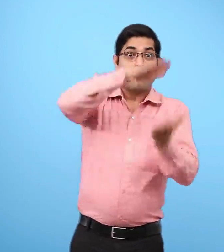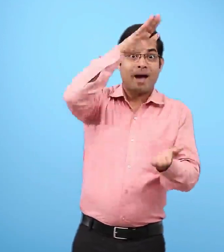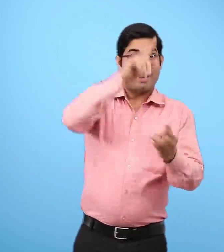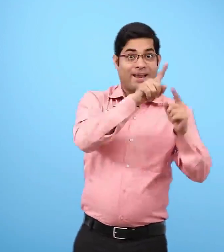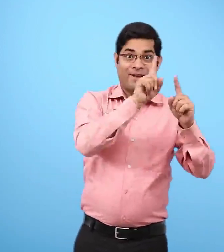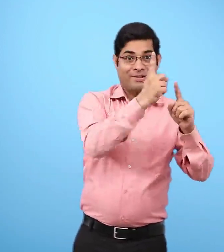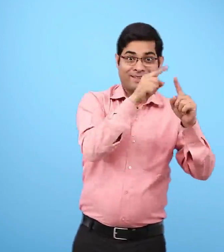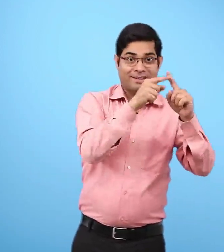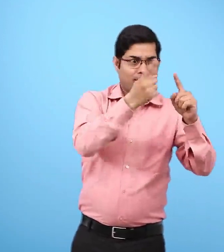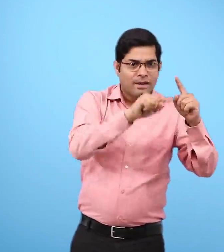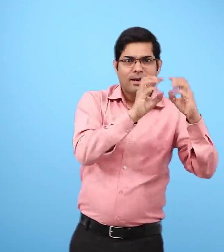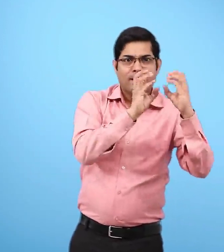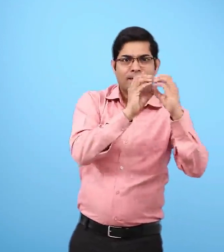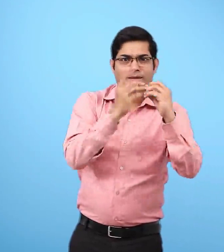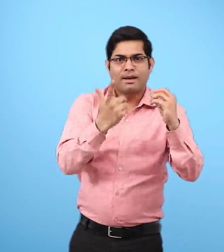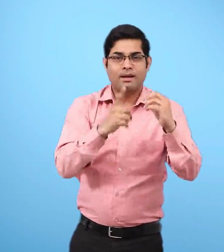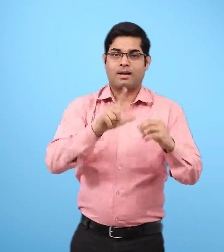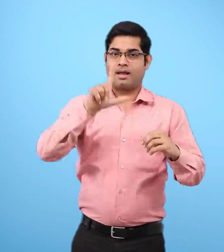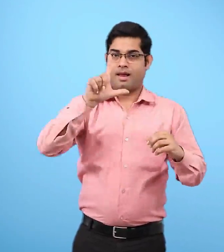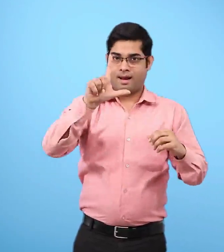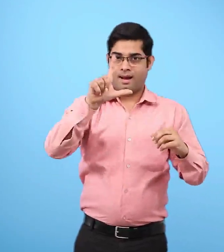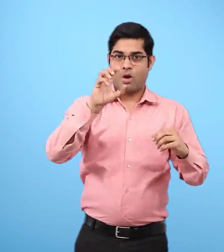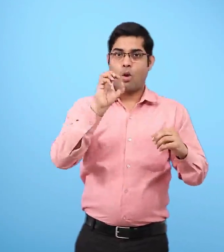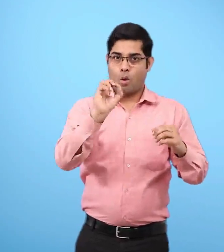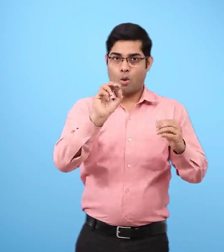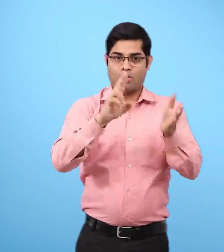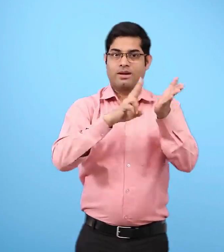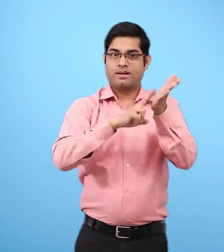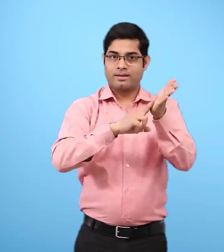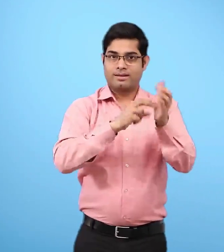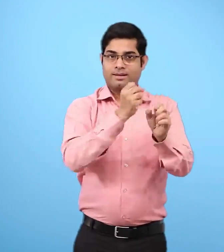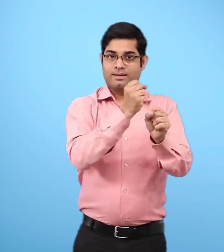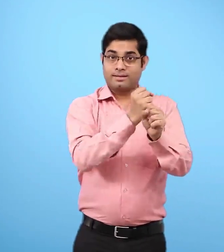The word longest is written below the chili 1.